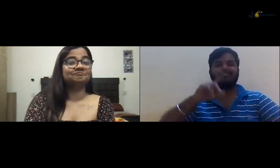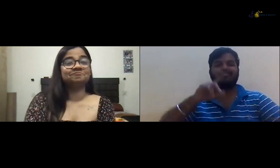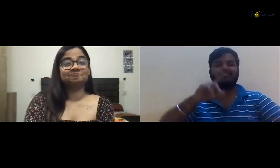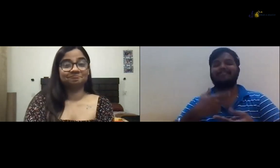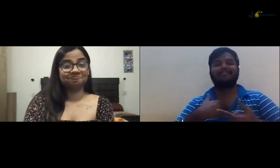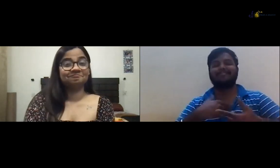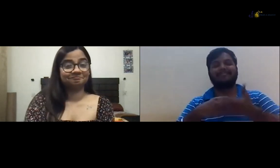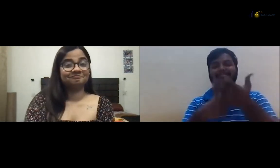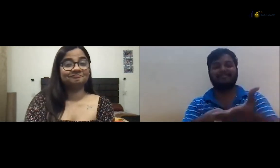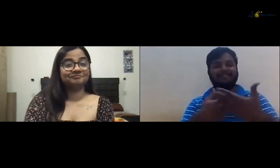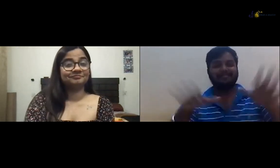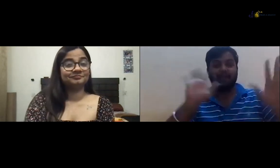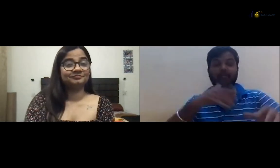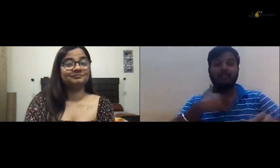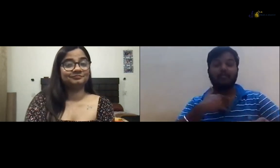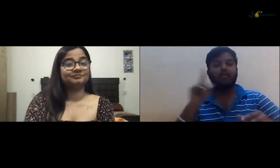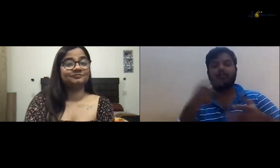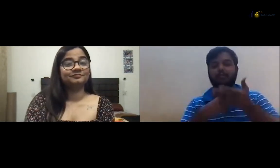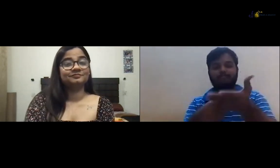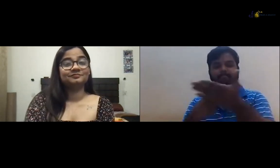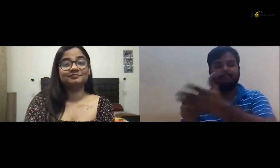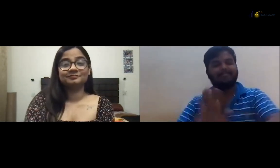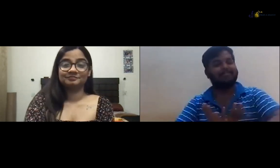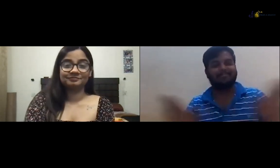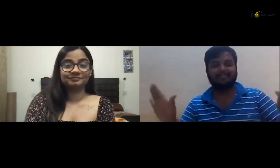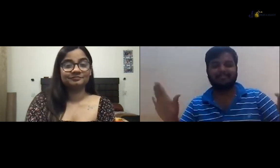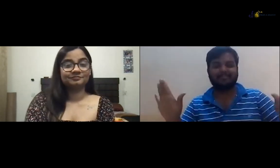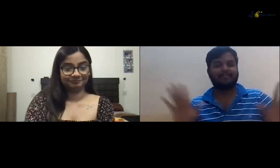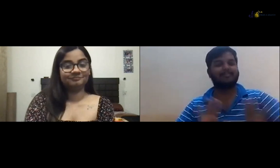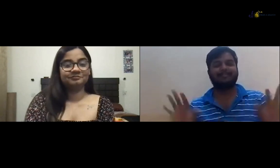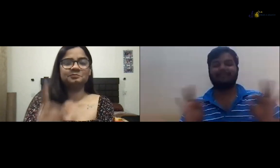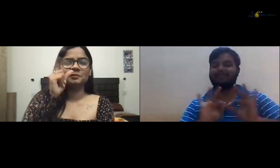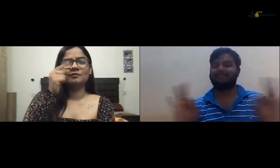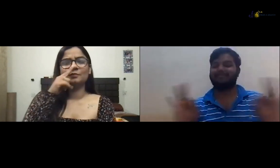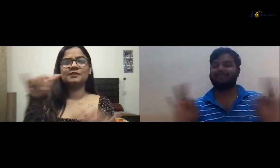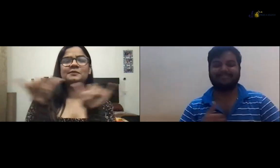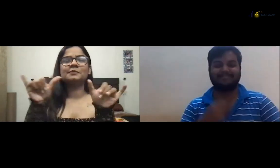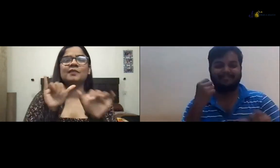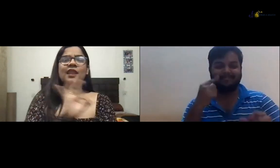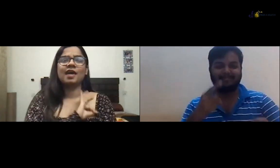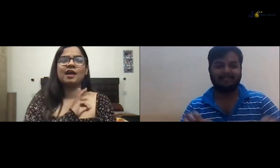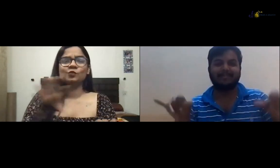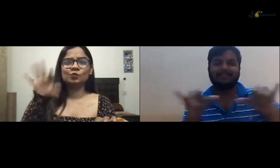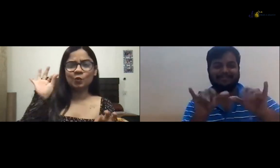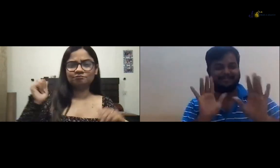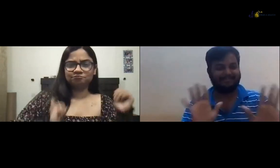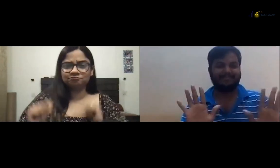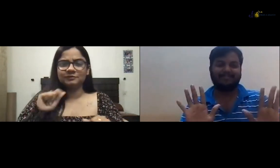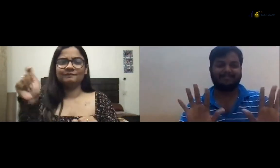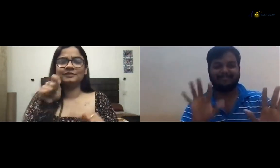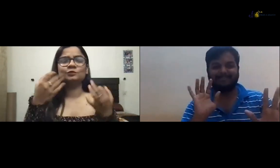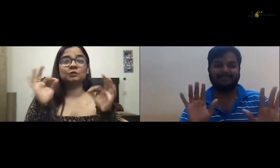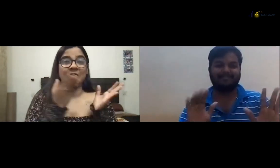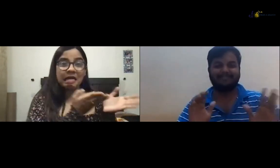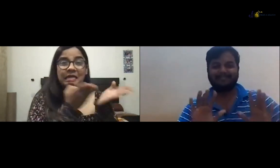that that I will not do such things in the future. So after that, I started respecting all the women. Yes. So you have to